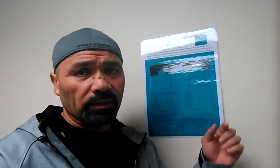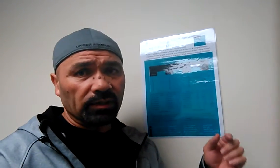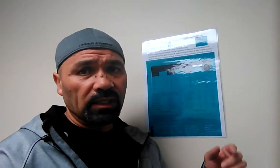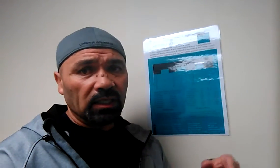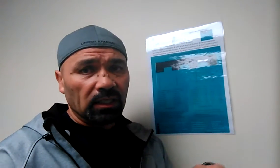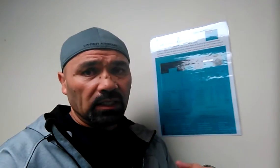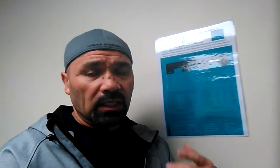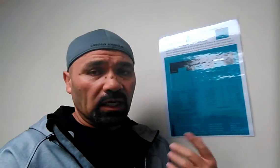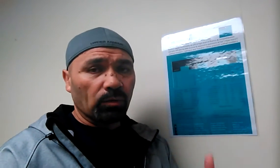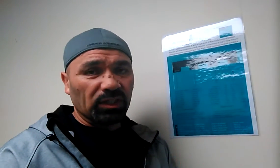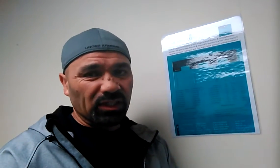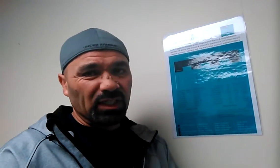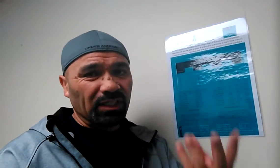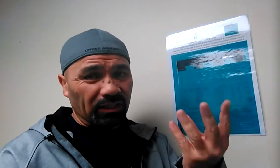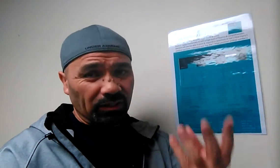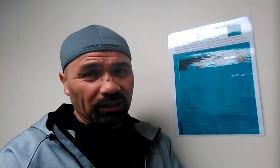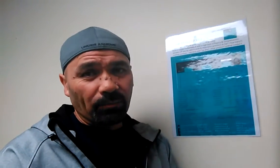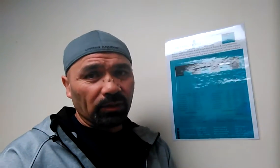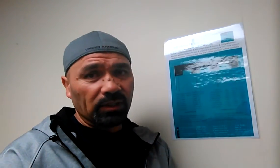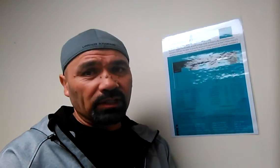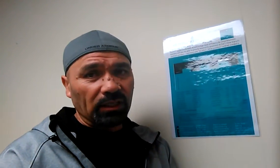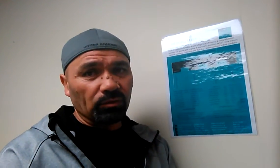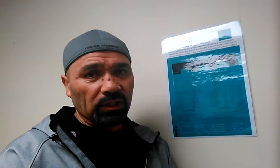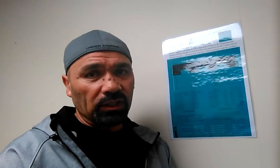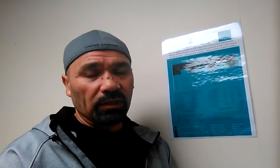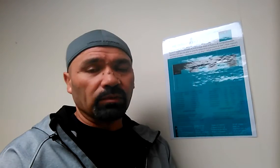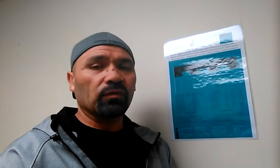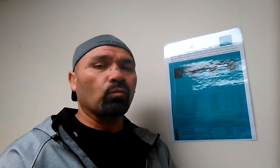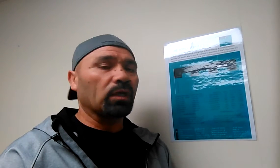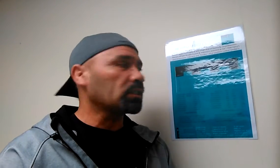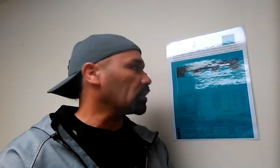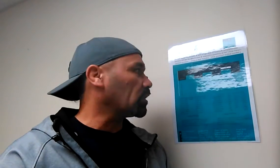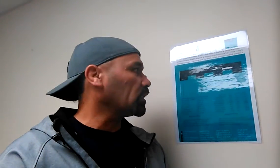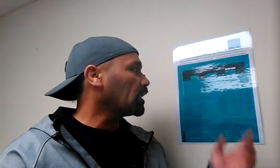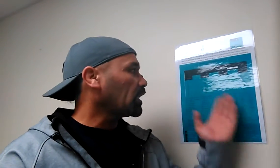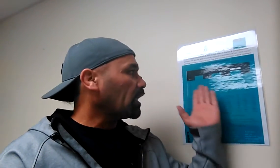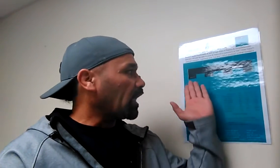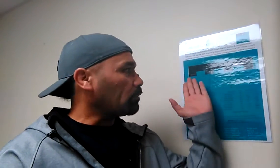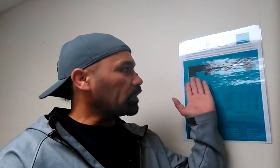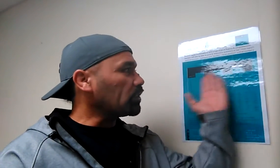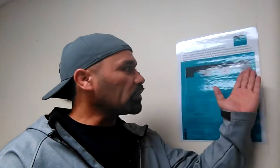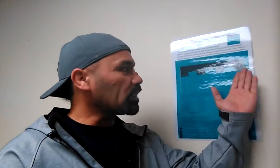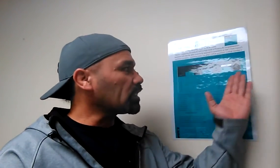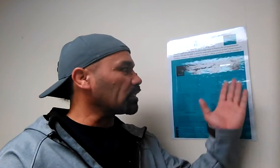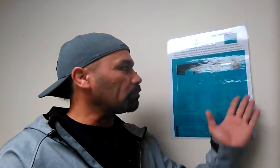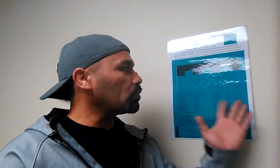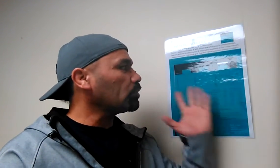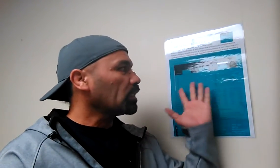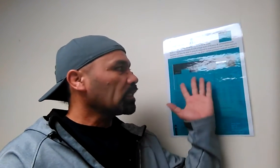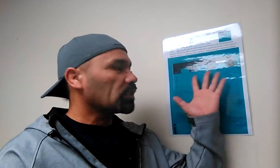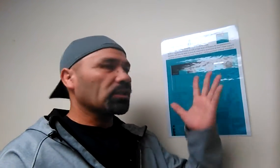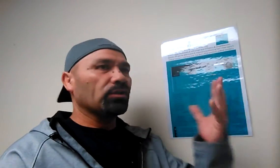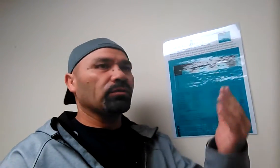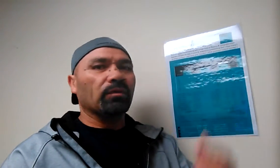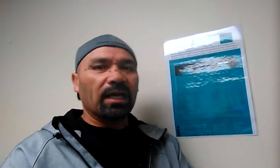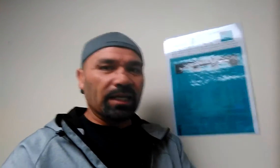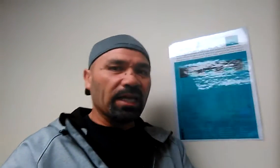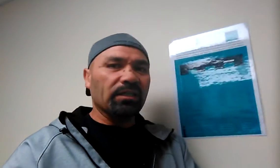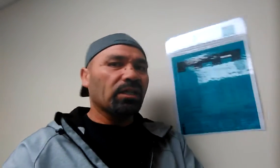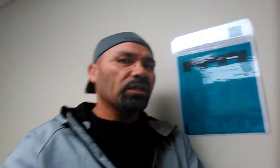numbers, which is just numbers, single digit numbers from 1 to 9. And we use this symbol, so again, you